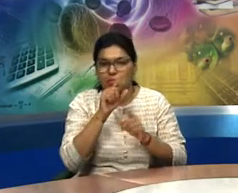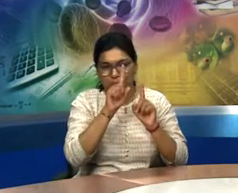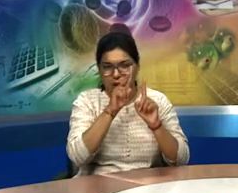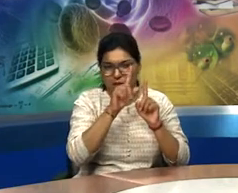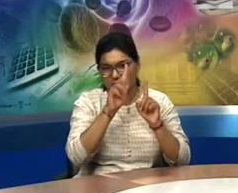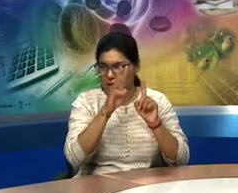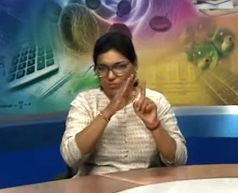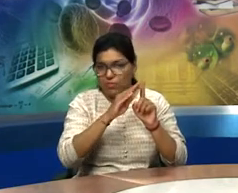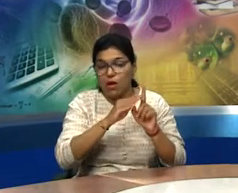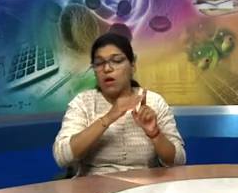which I committed